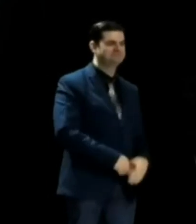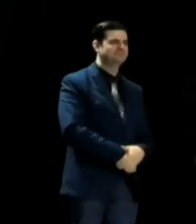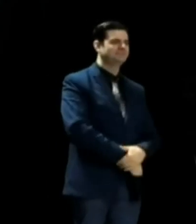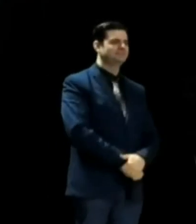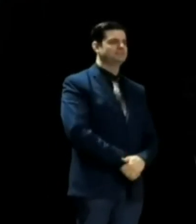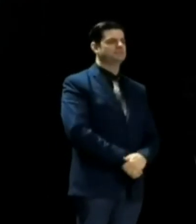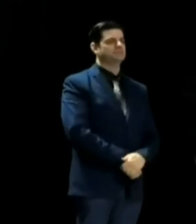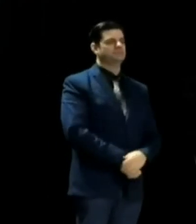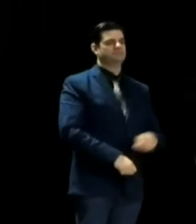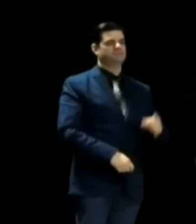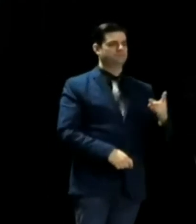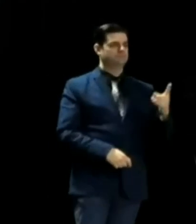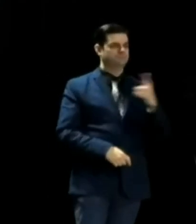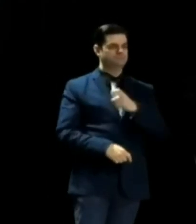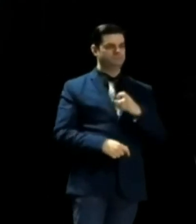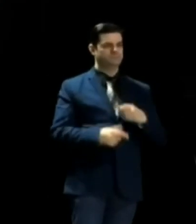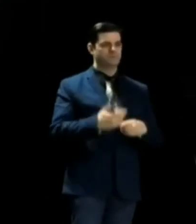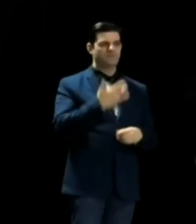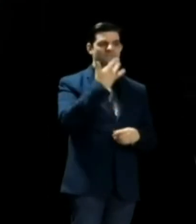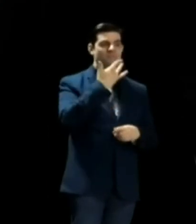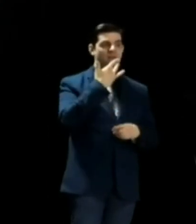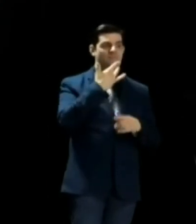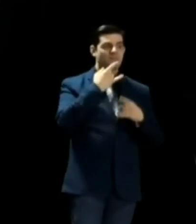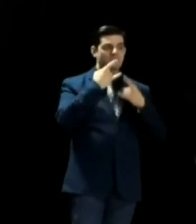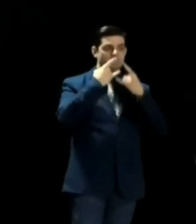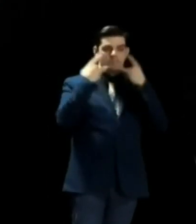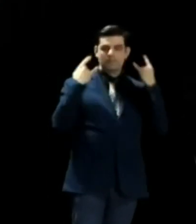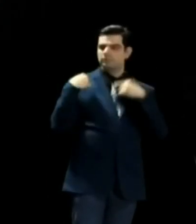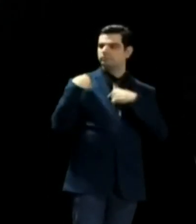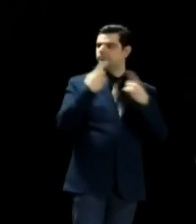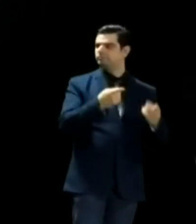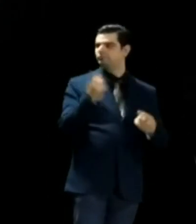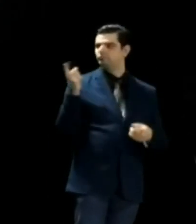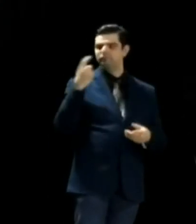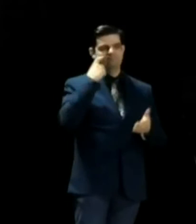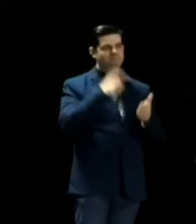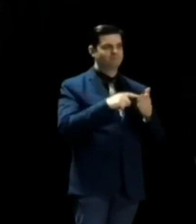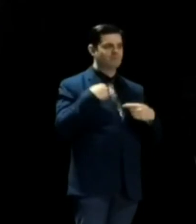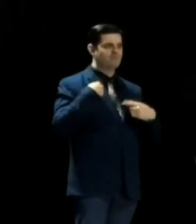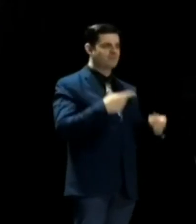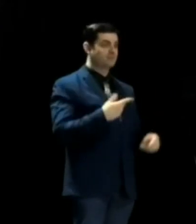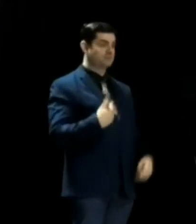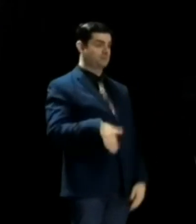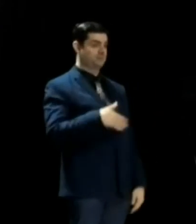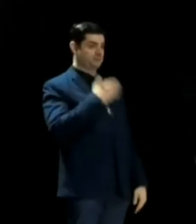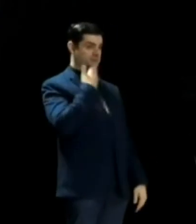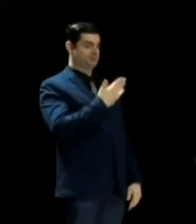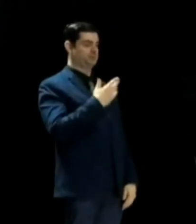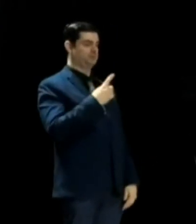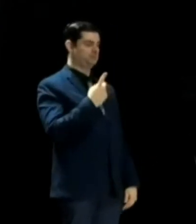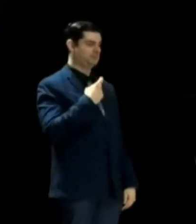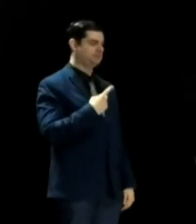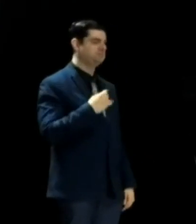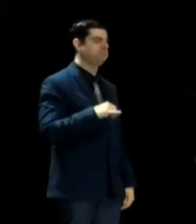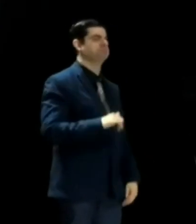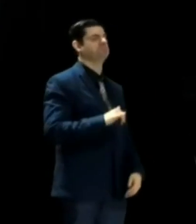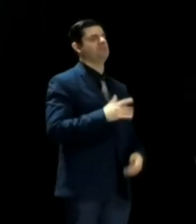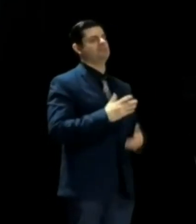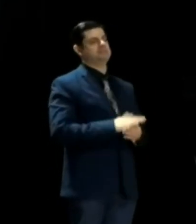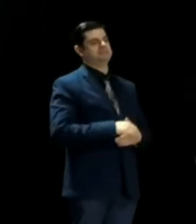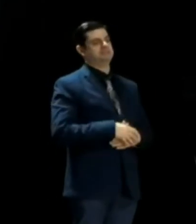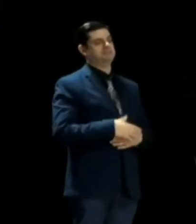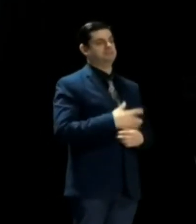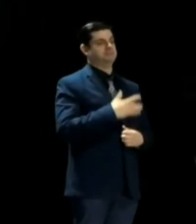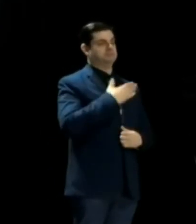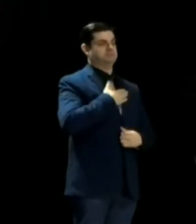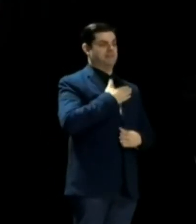What's the favorite mask you've seen so far? There's some good ones floating out there. My team's getting